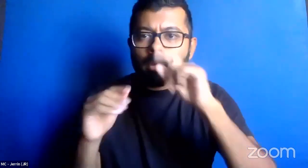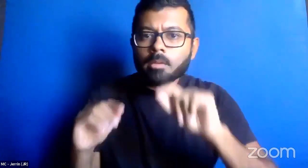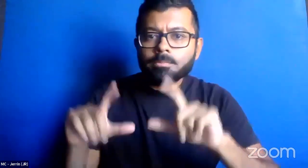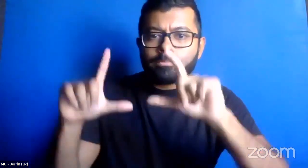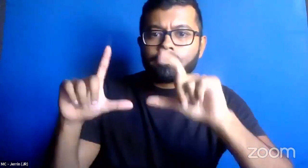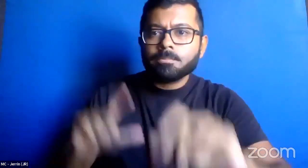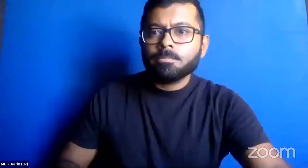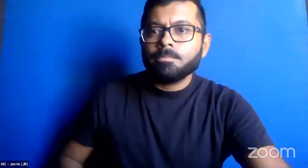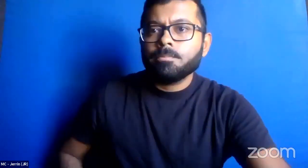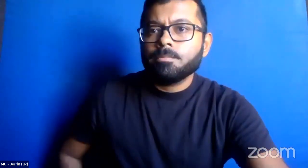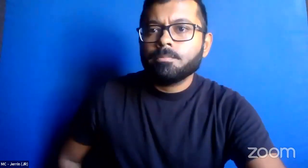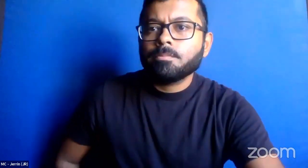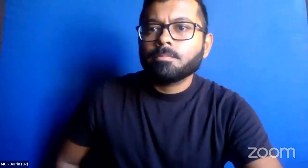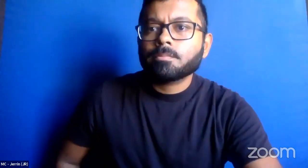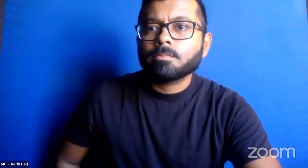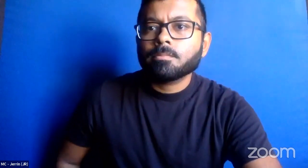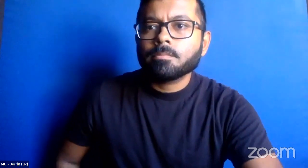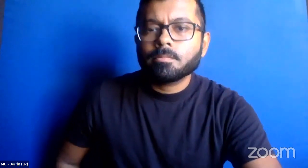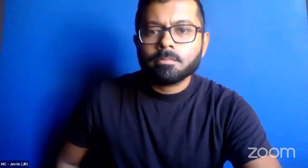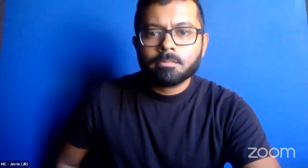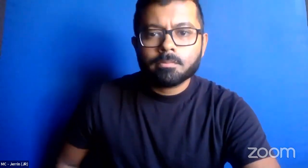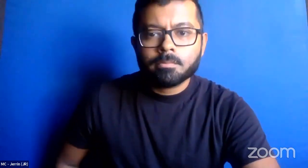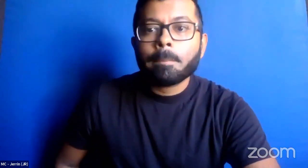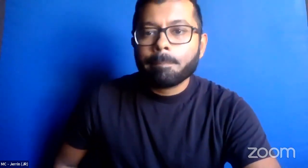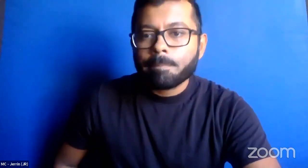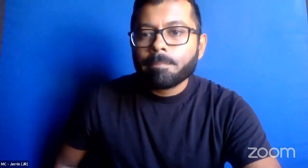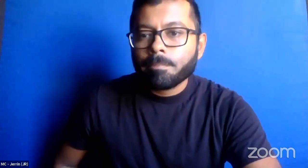Next, we have Steve Longo. If we can move to his video, please.